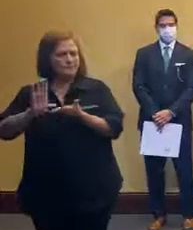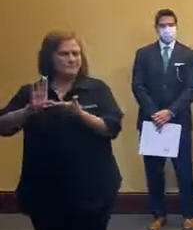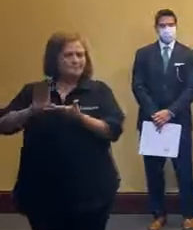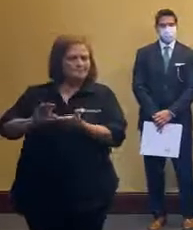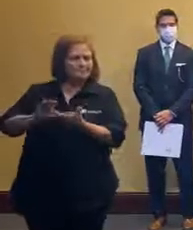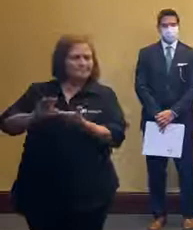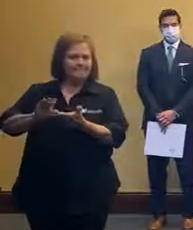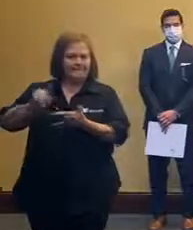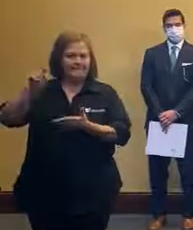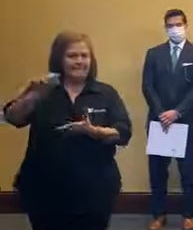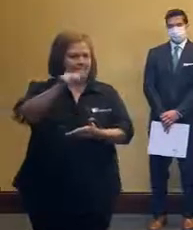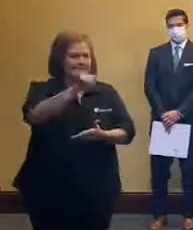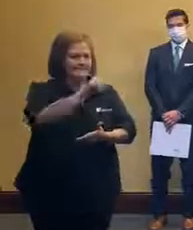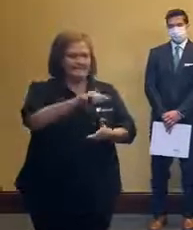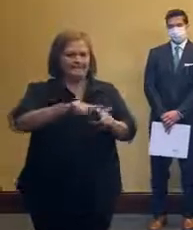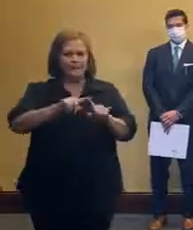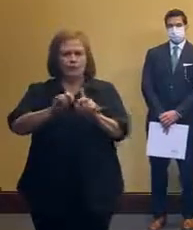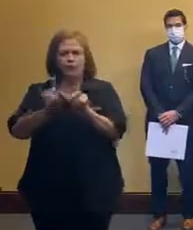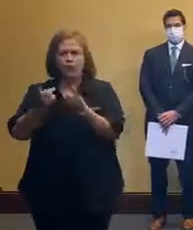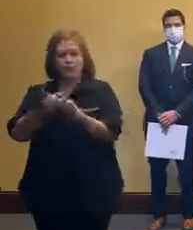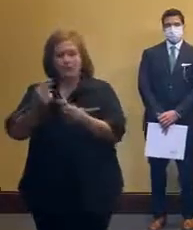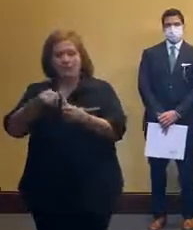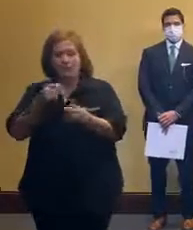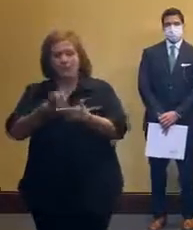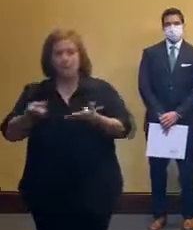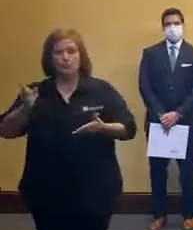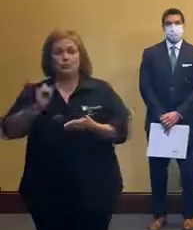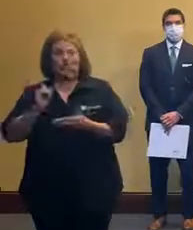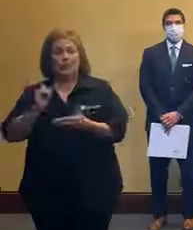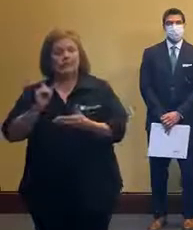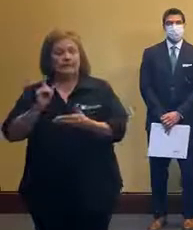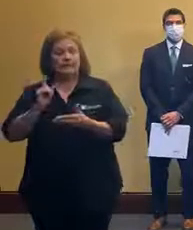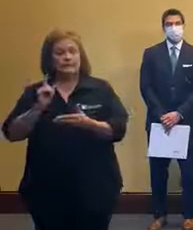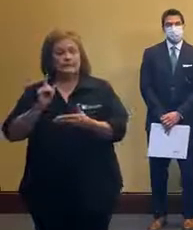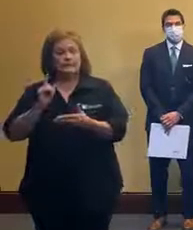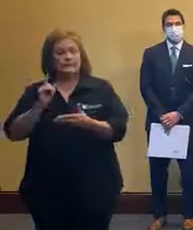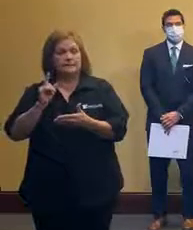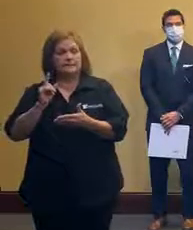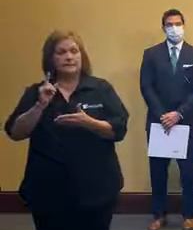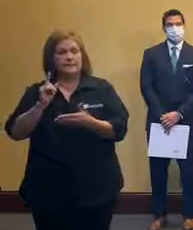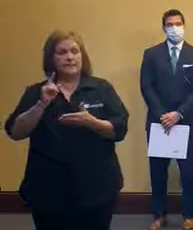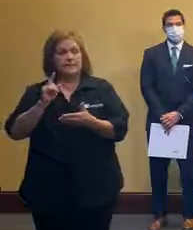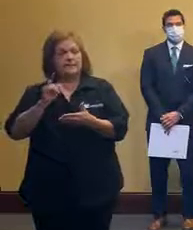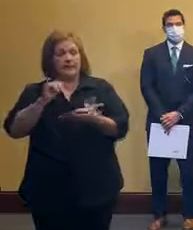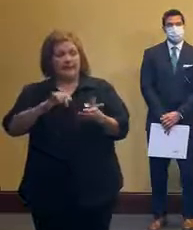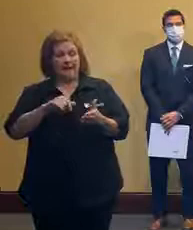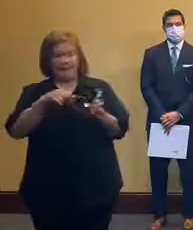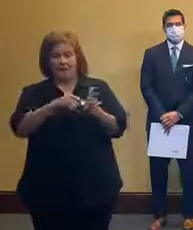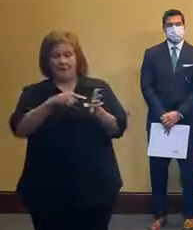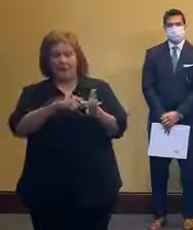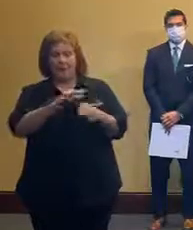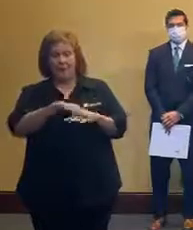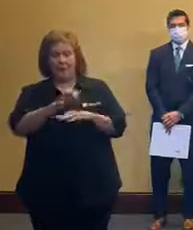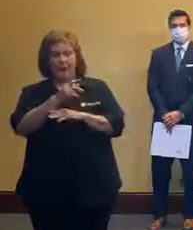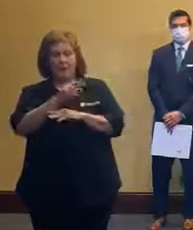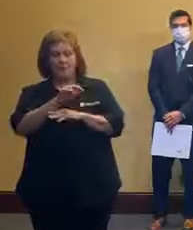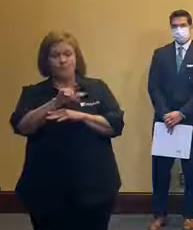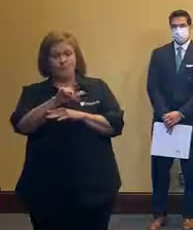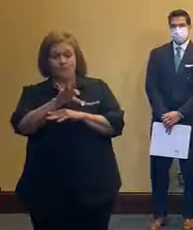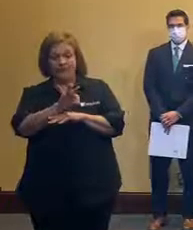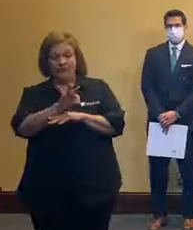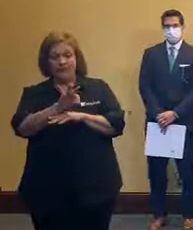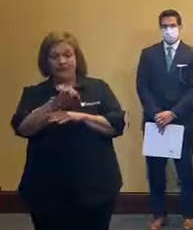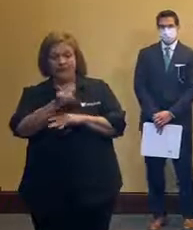leaders throughout the city. I referenced last week that those were due to us on Wednesday, that April 29th date, in